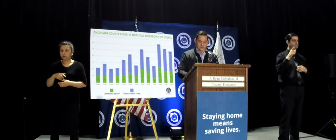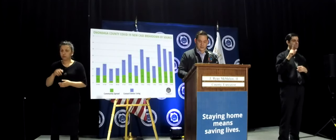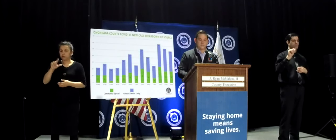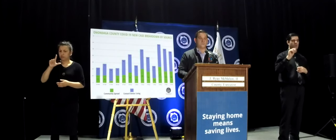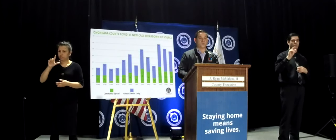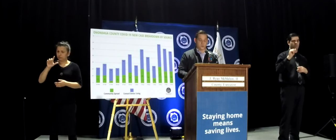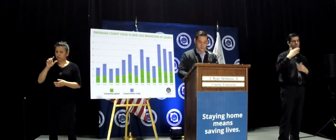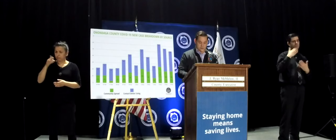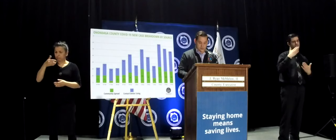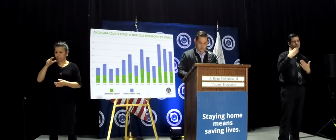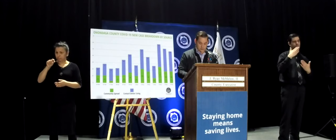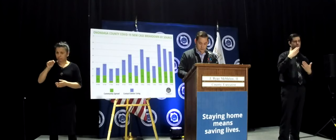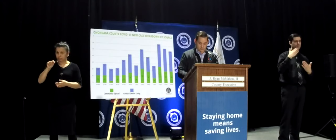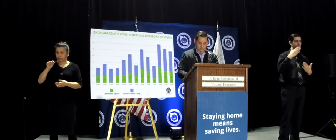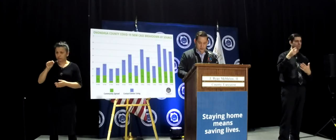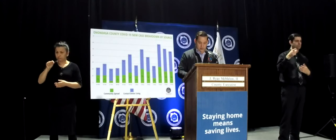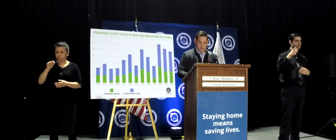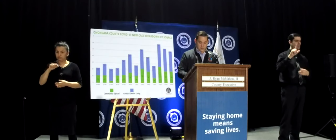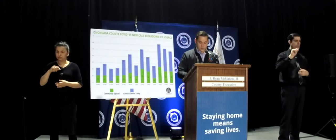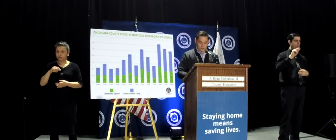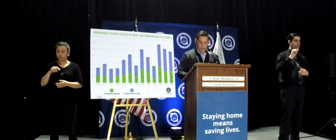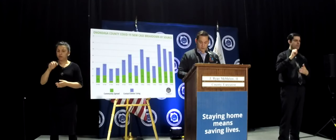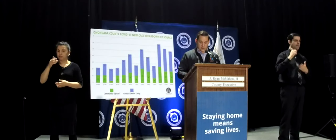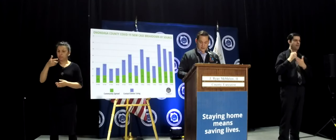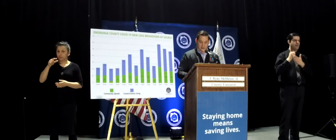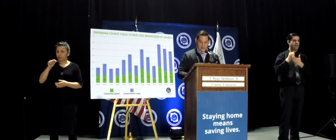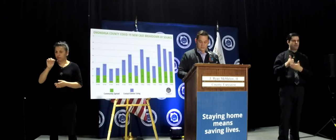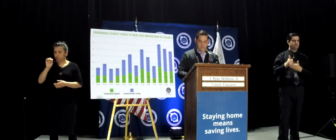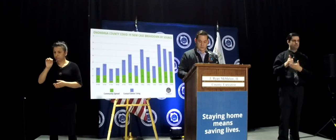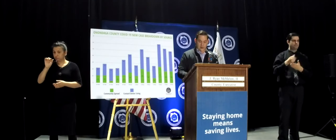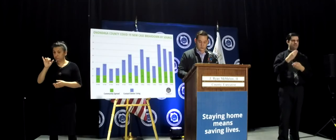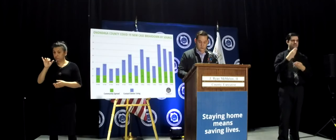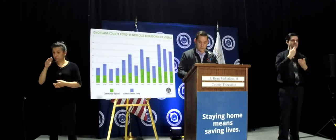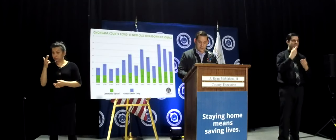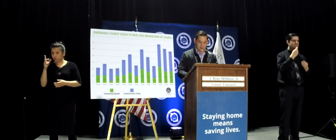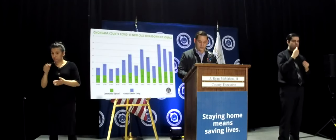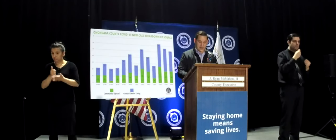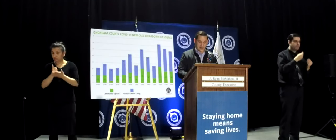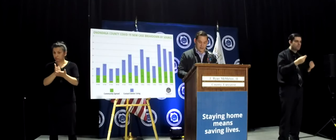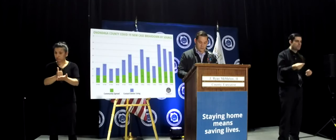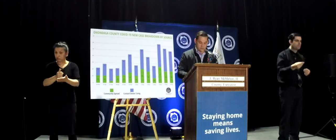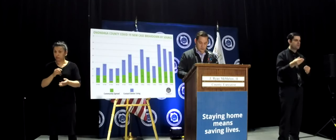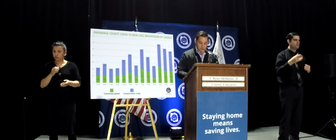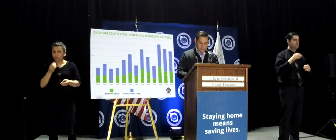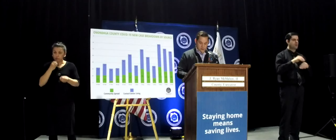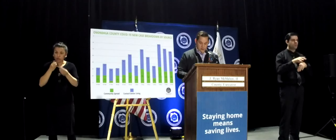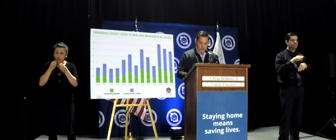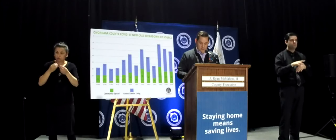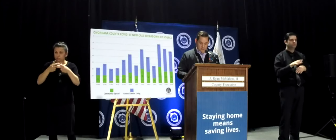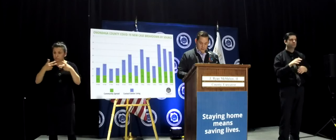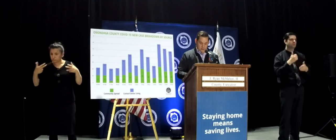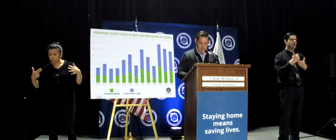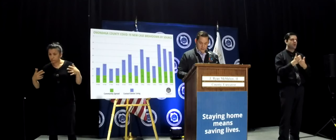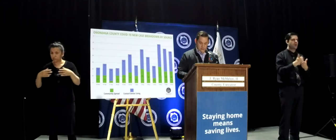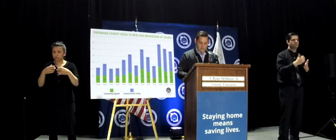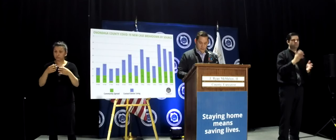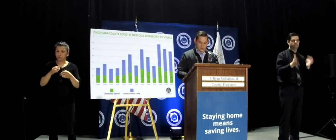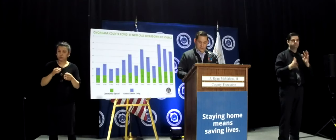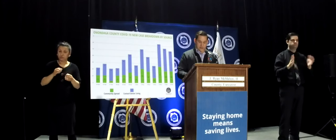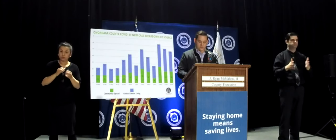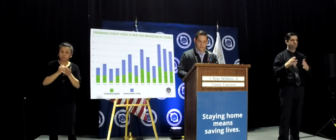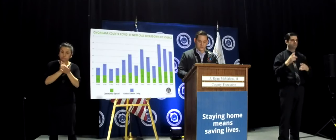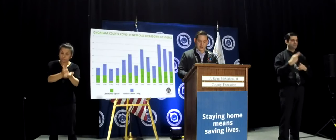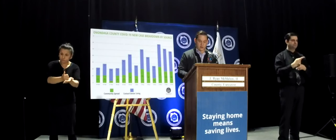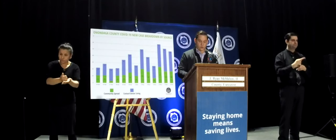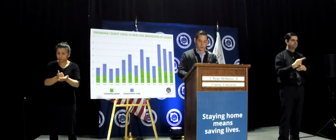she helped him when he was sick. Meals were provided to him, counseling helped guide him. And I want